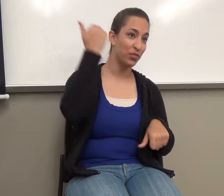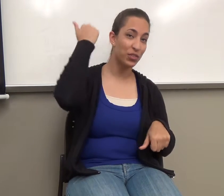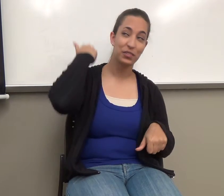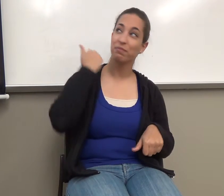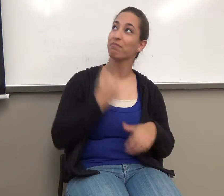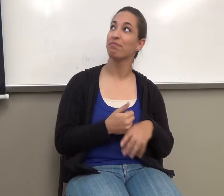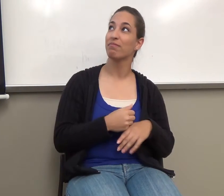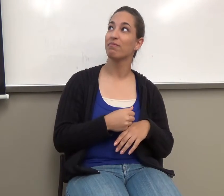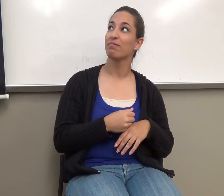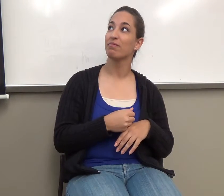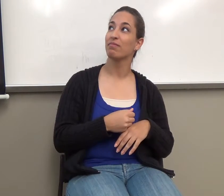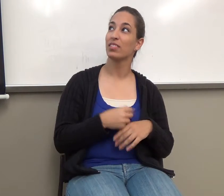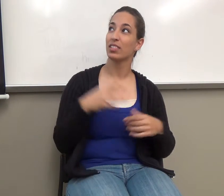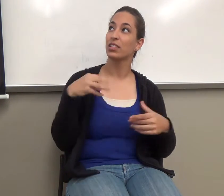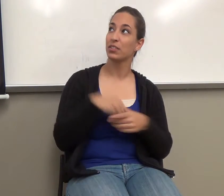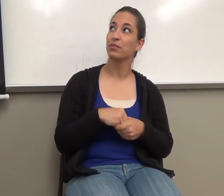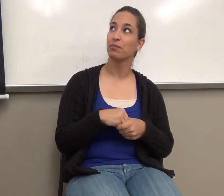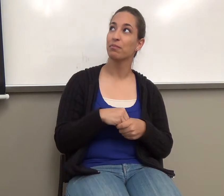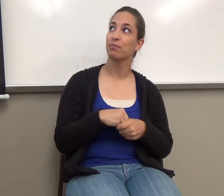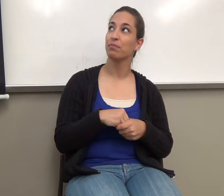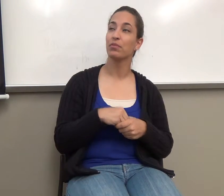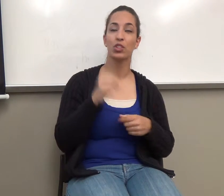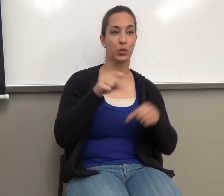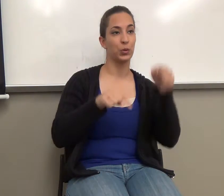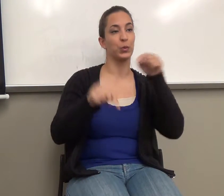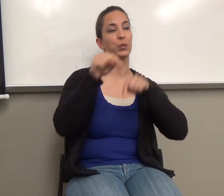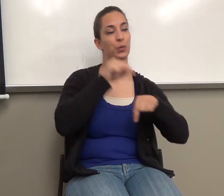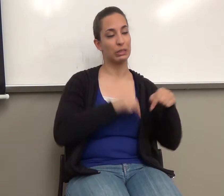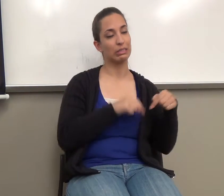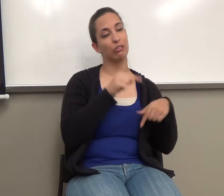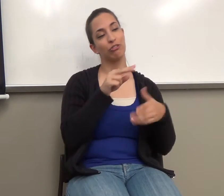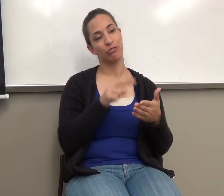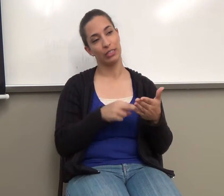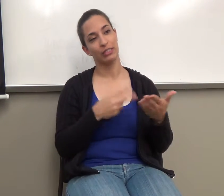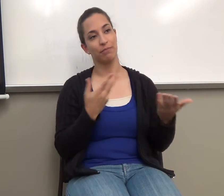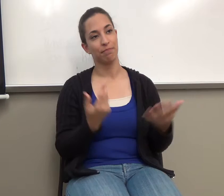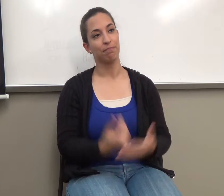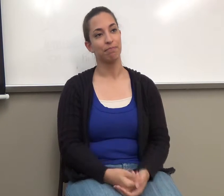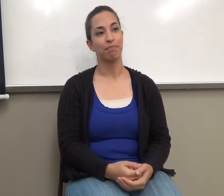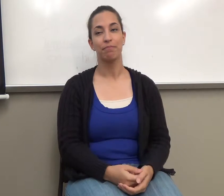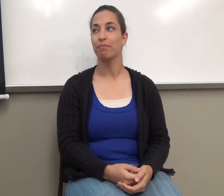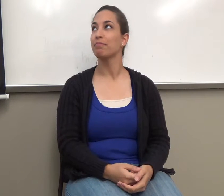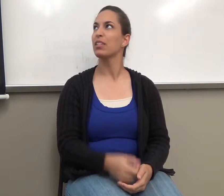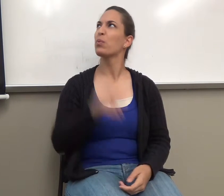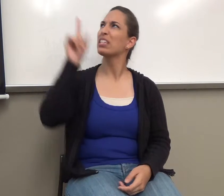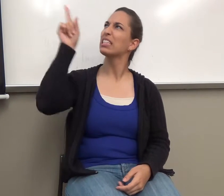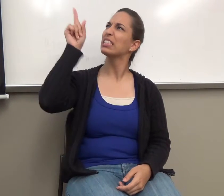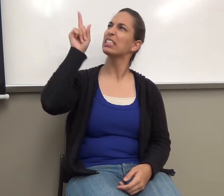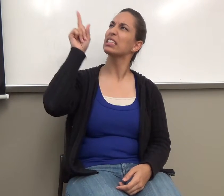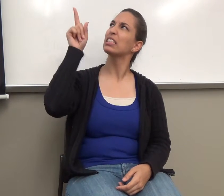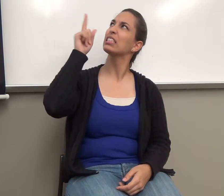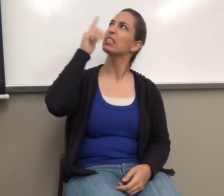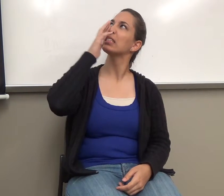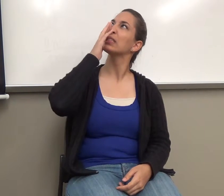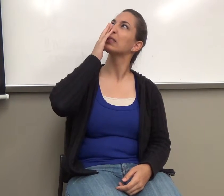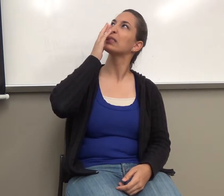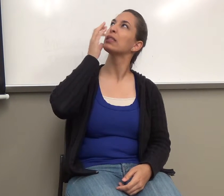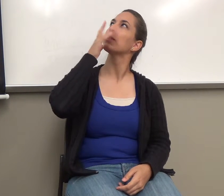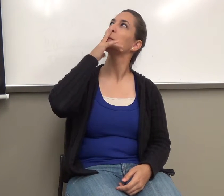that had that in it. So go back and yeah, it was this. Intro, the three